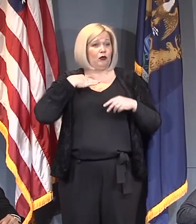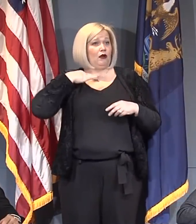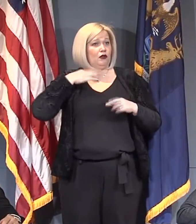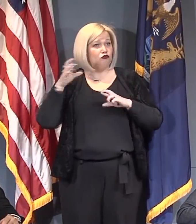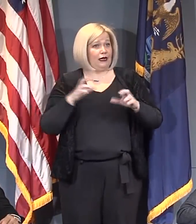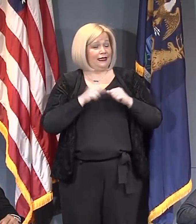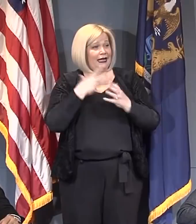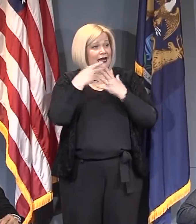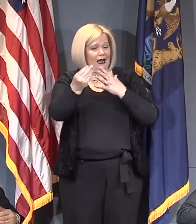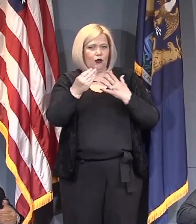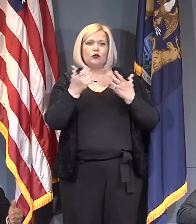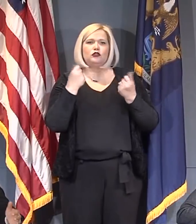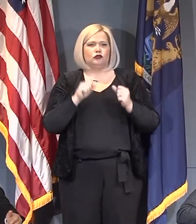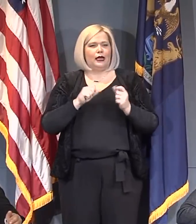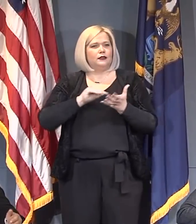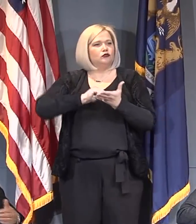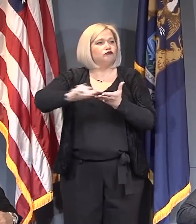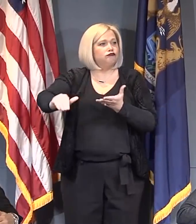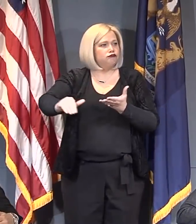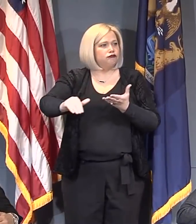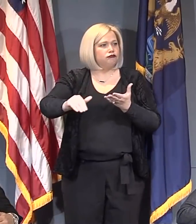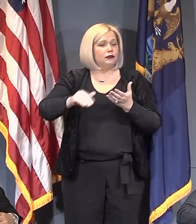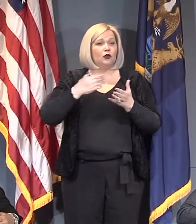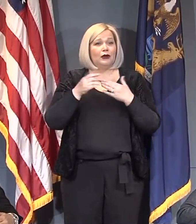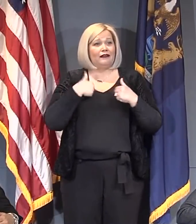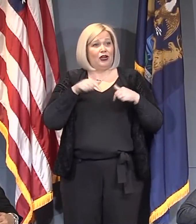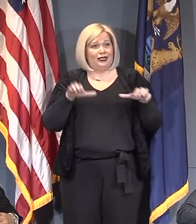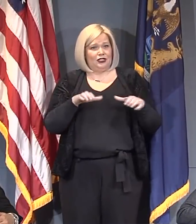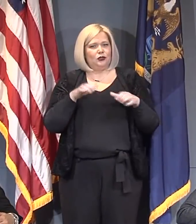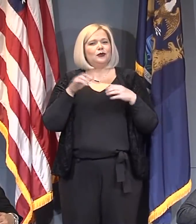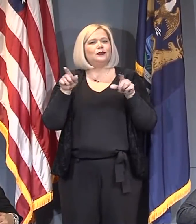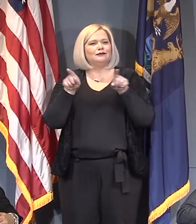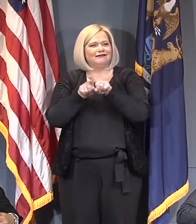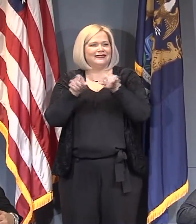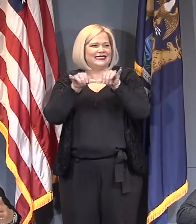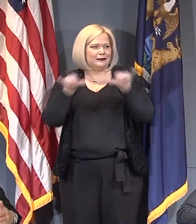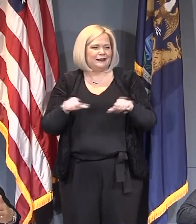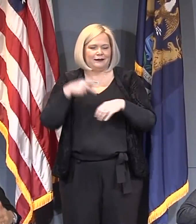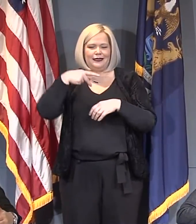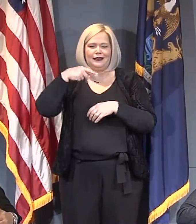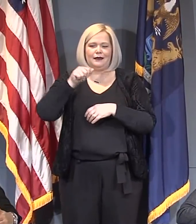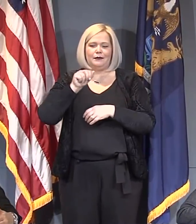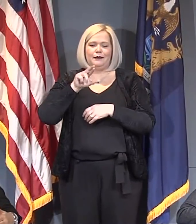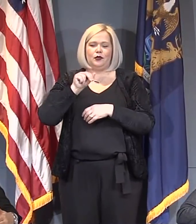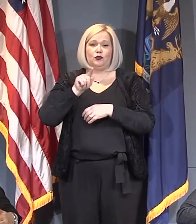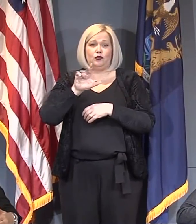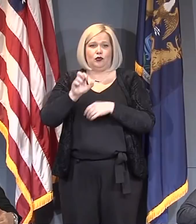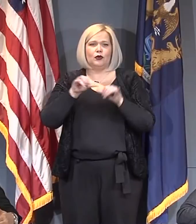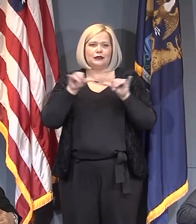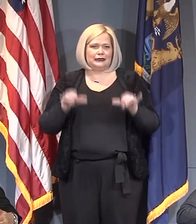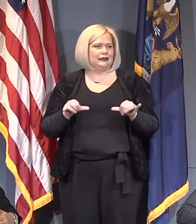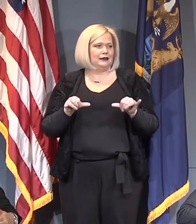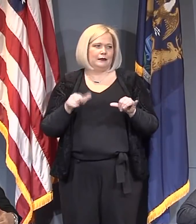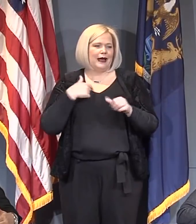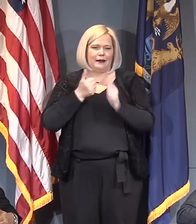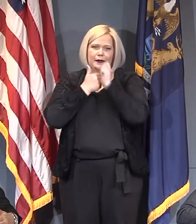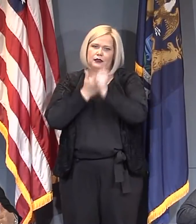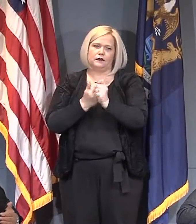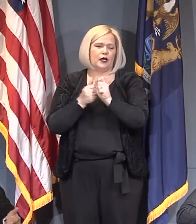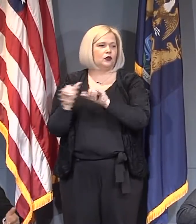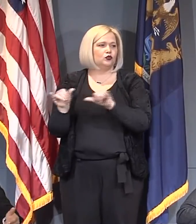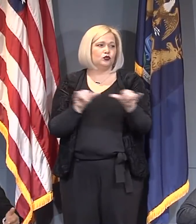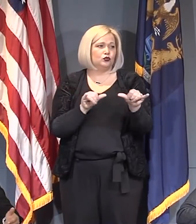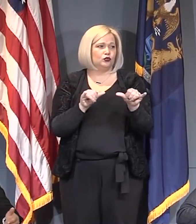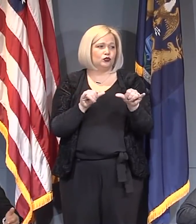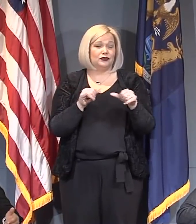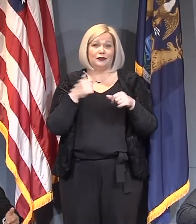eligible for parole. Anything that I would do would still have to go through that same system. And so there's nothing I can do right now to